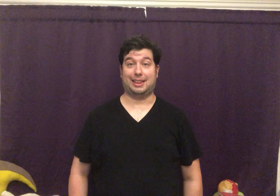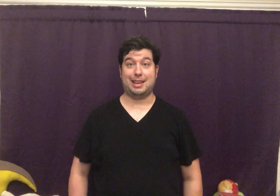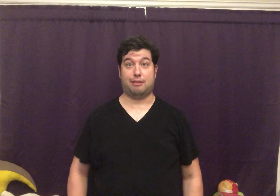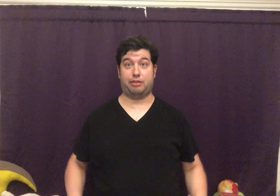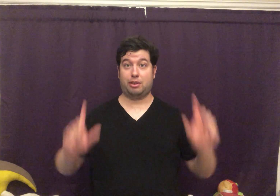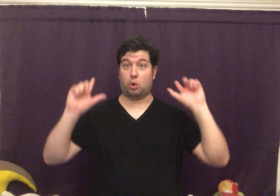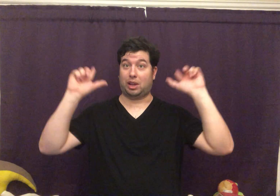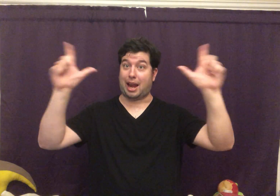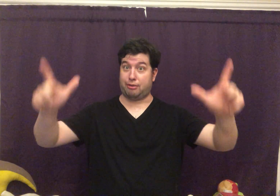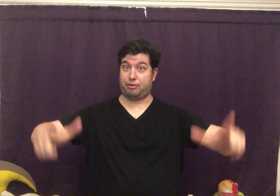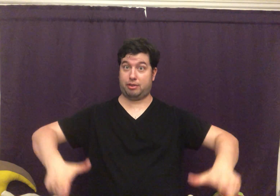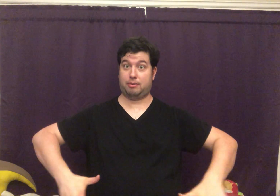Live or life.